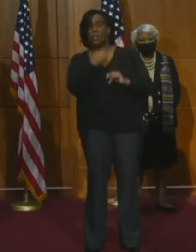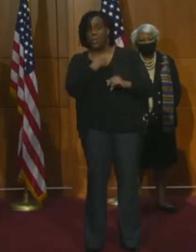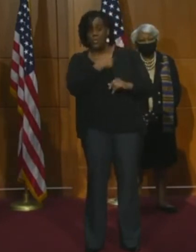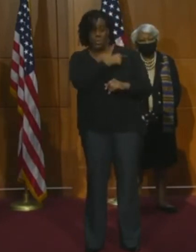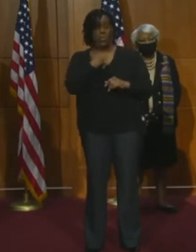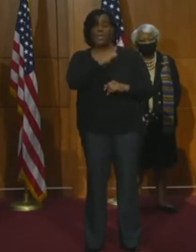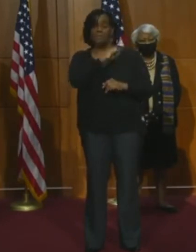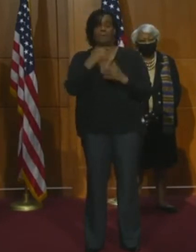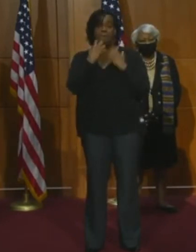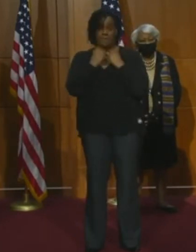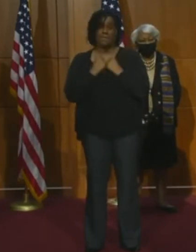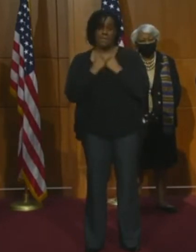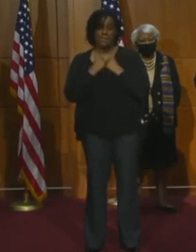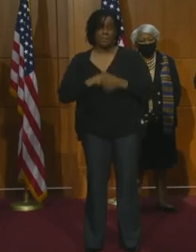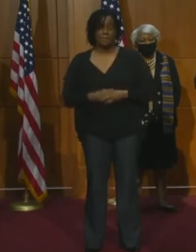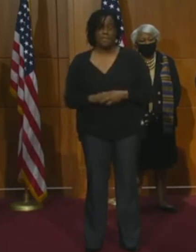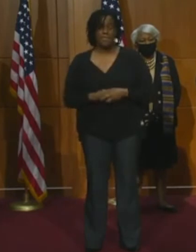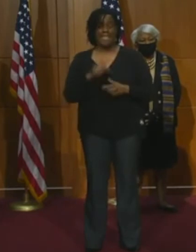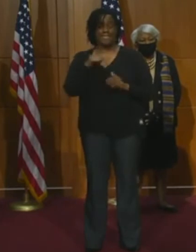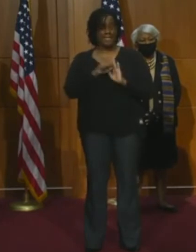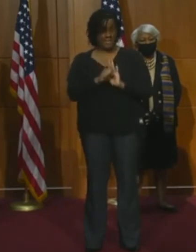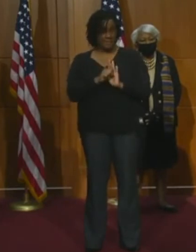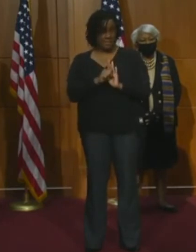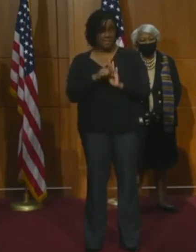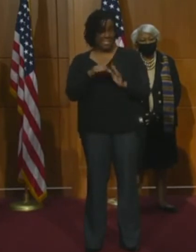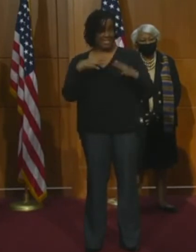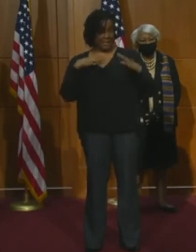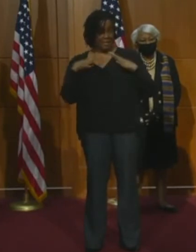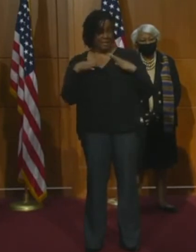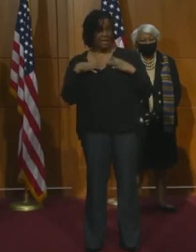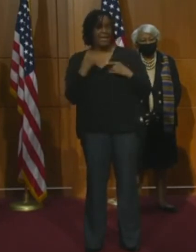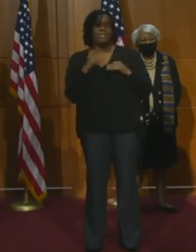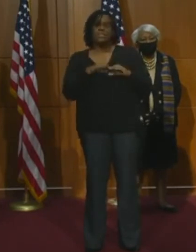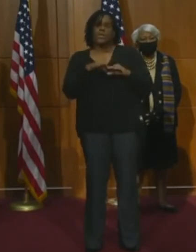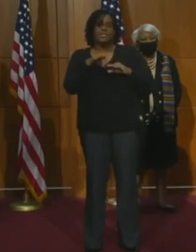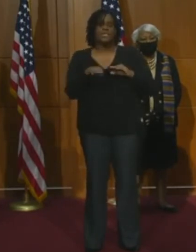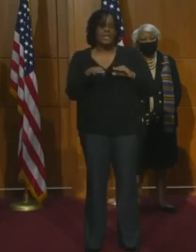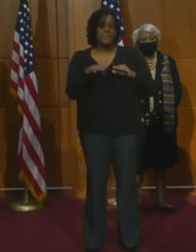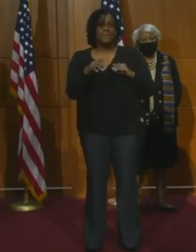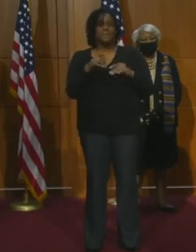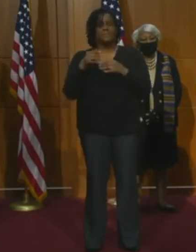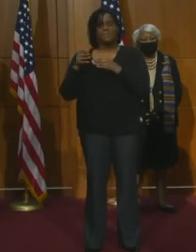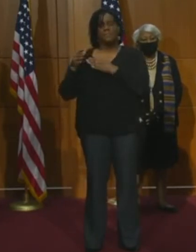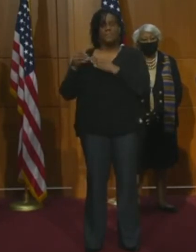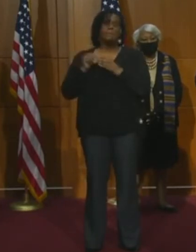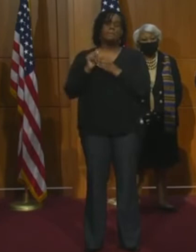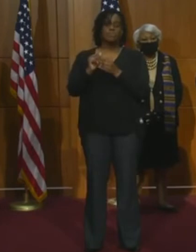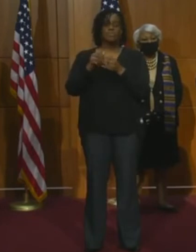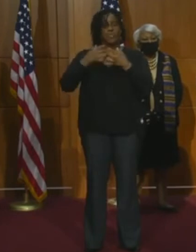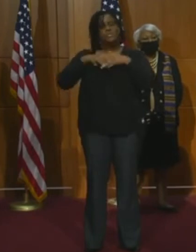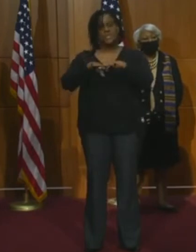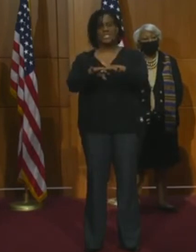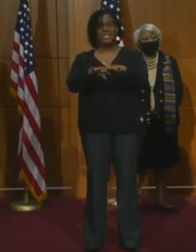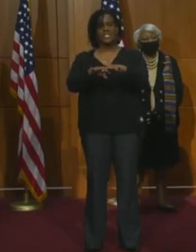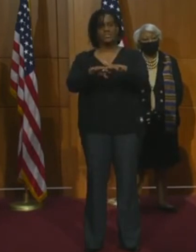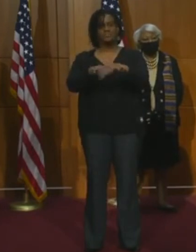value. This symbol, this holiday, is one step toward reconciliation. It is a step toward